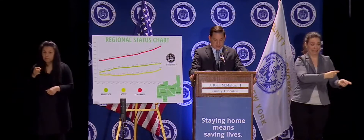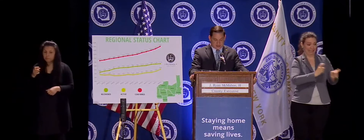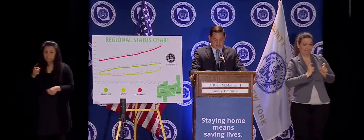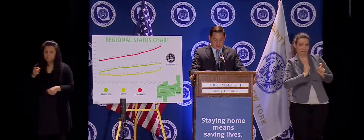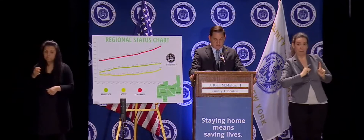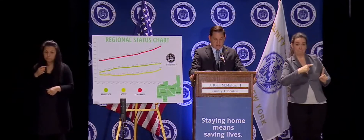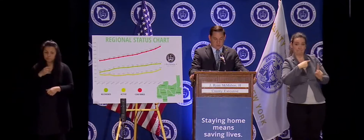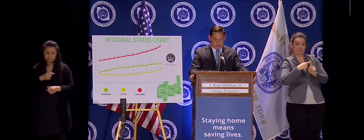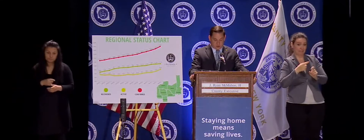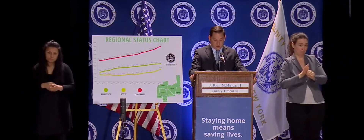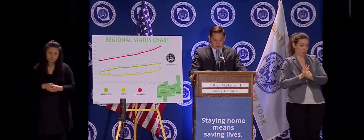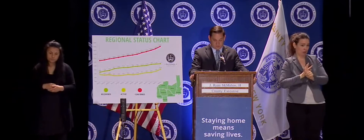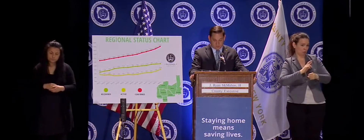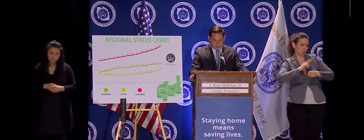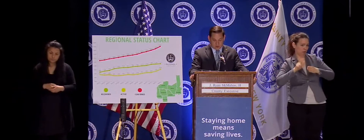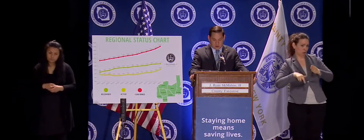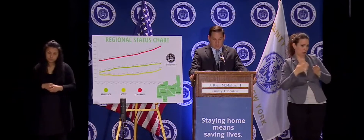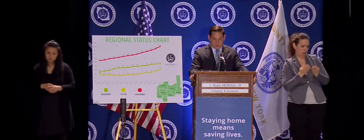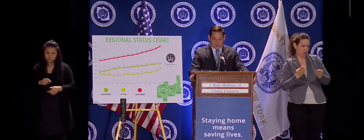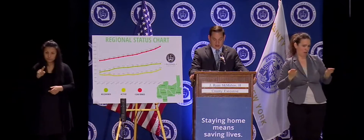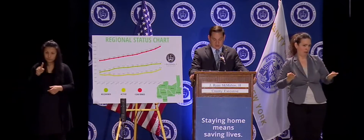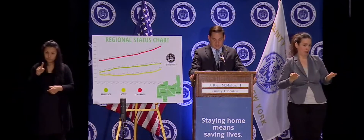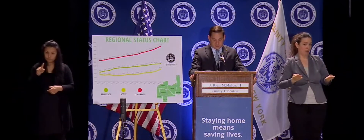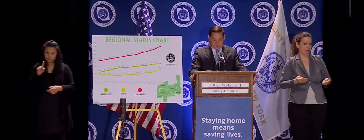13,254 tests that have been returned.